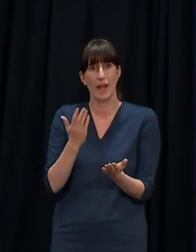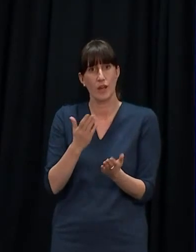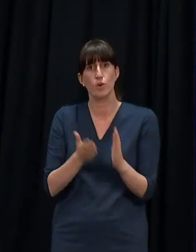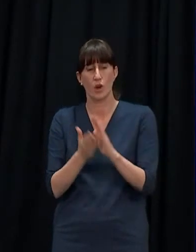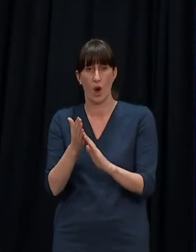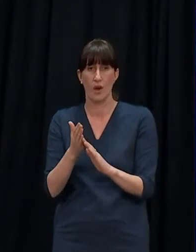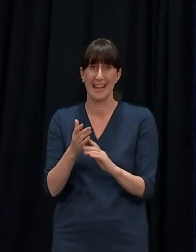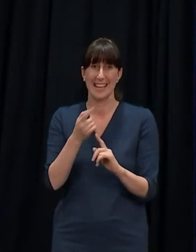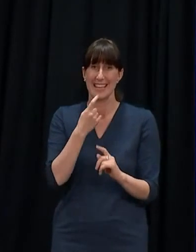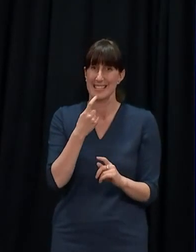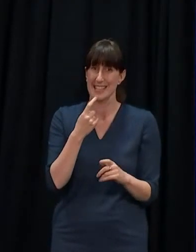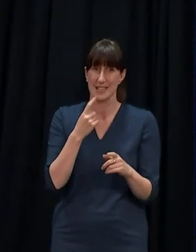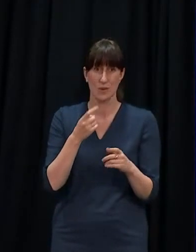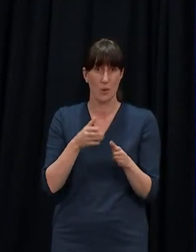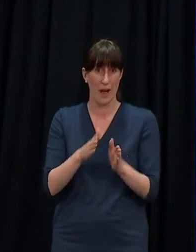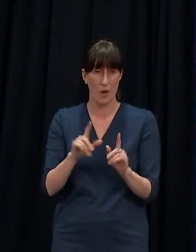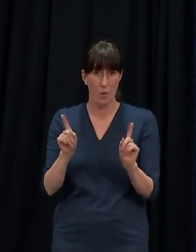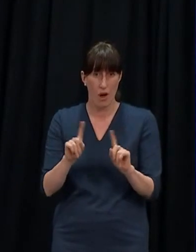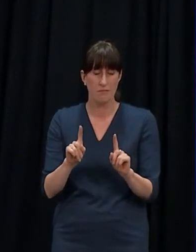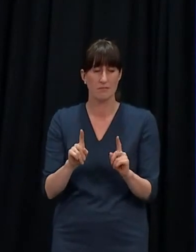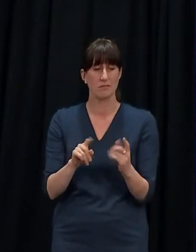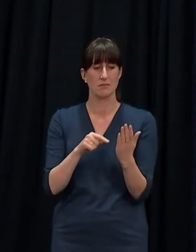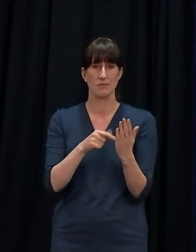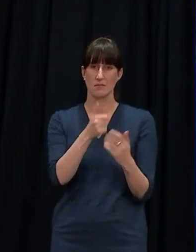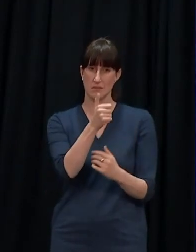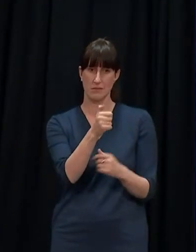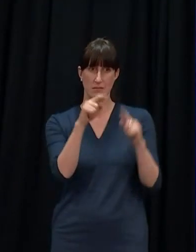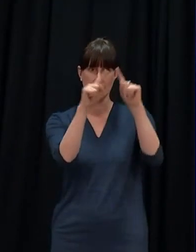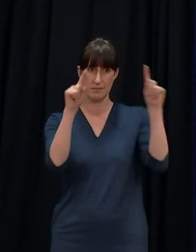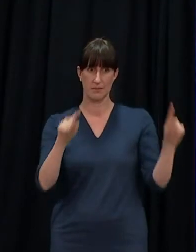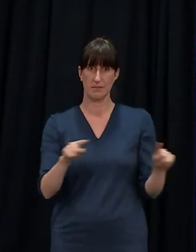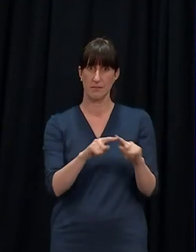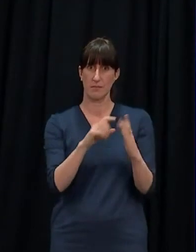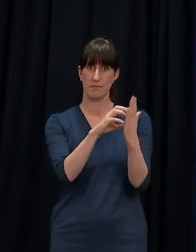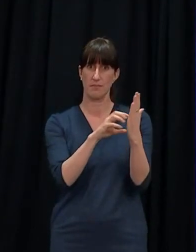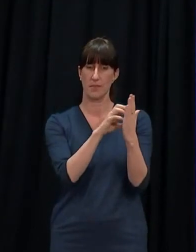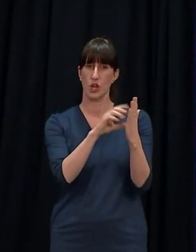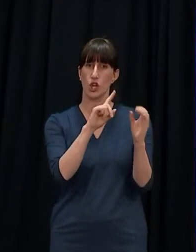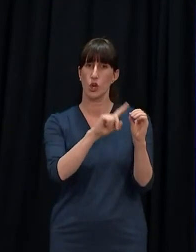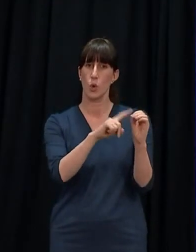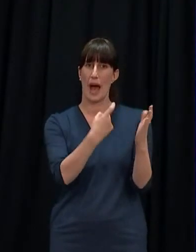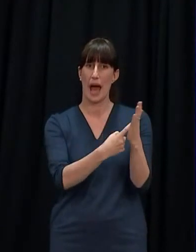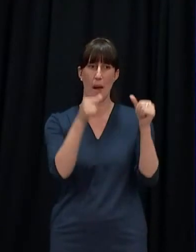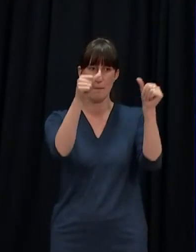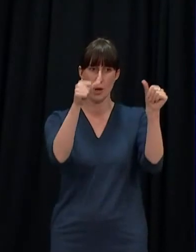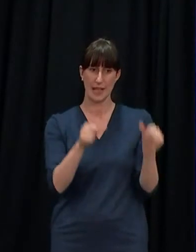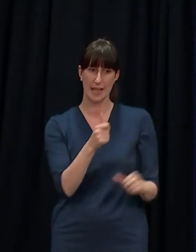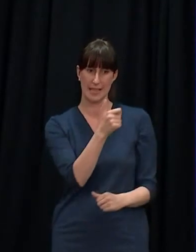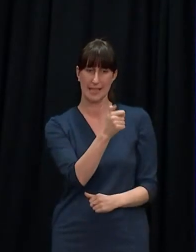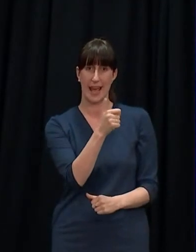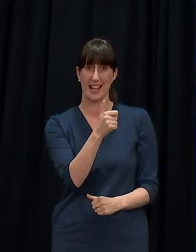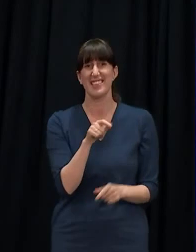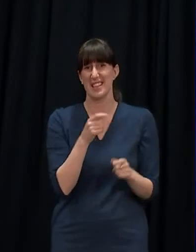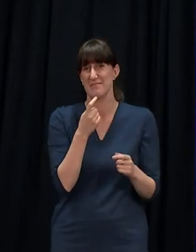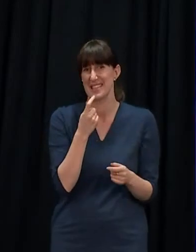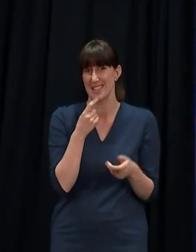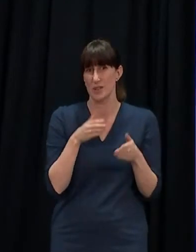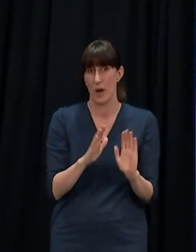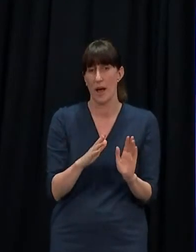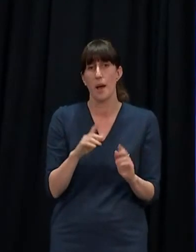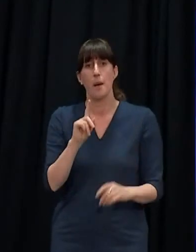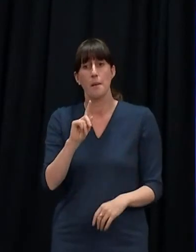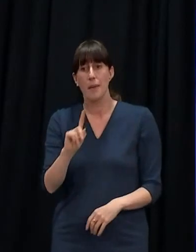other alternatives for those who don't use that technology. We've made it mandatory to keep records so that if there is a case